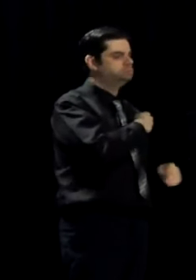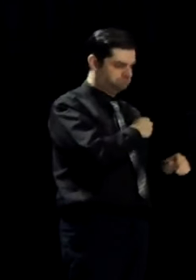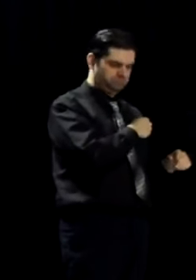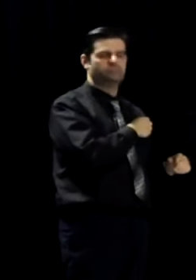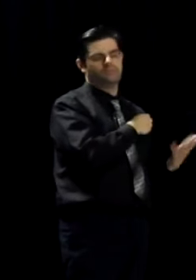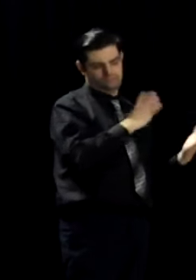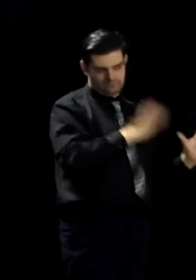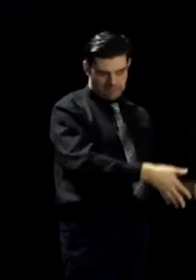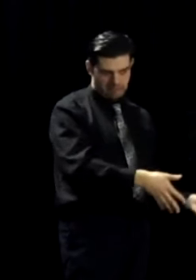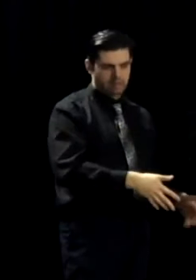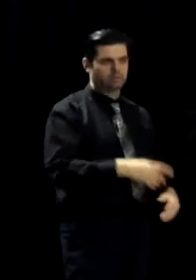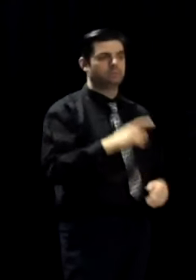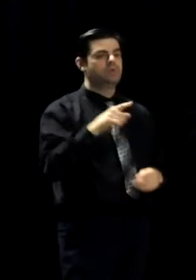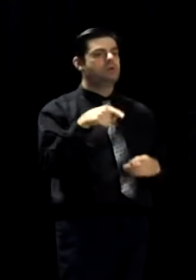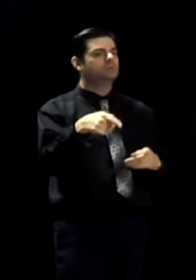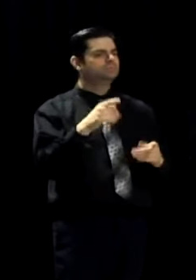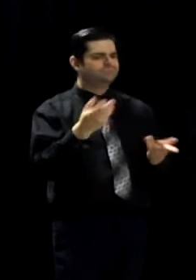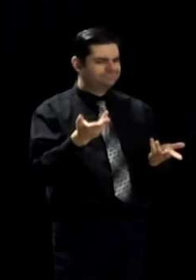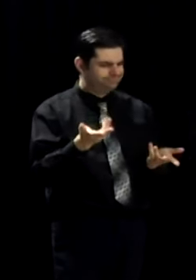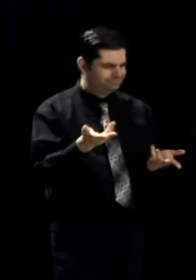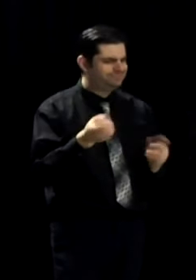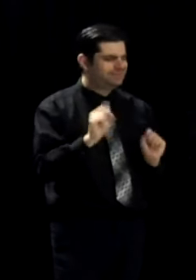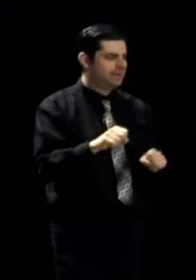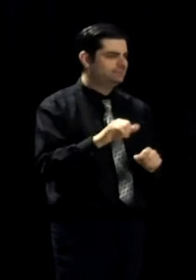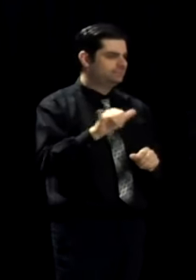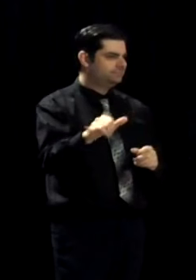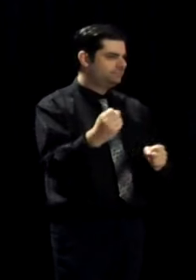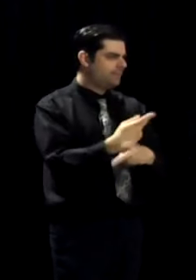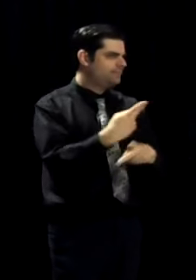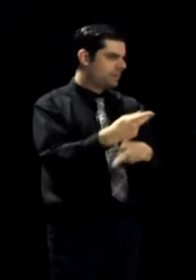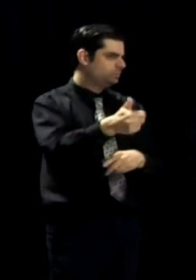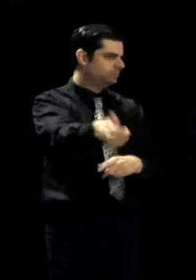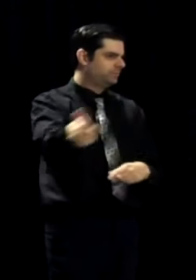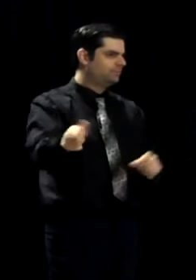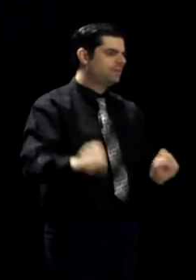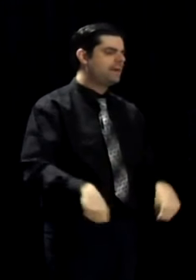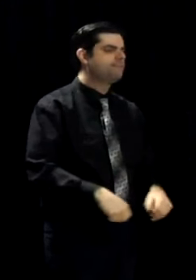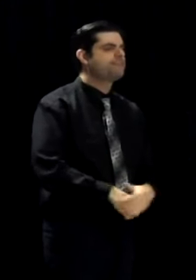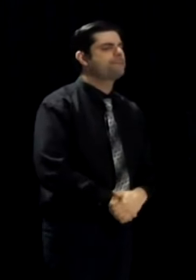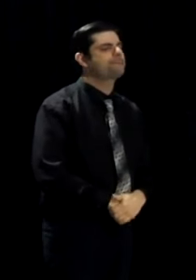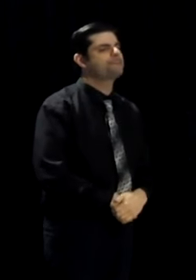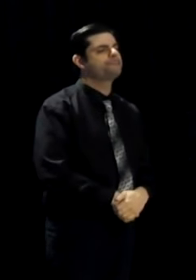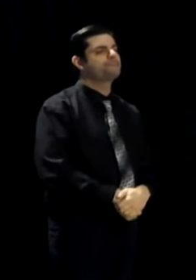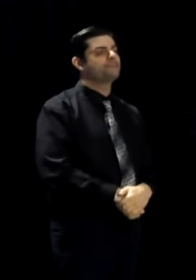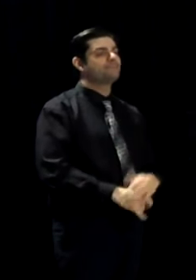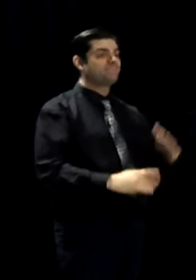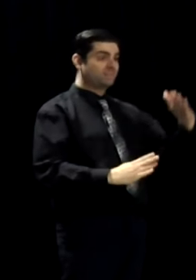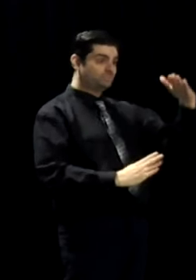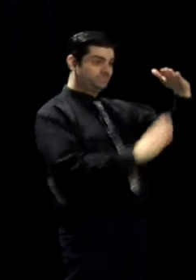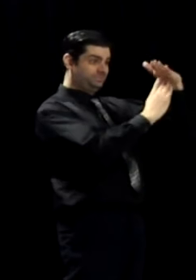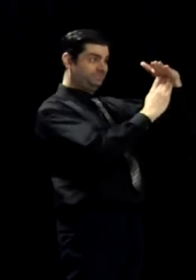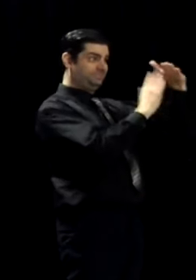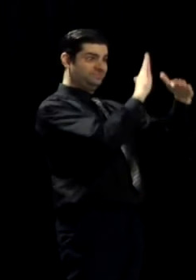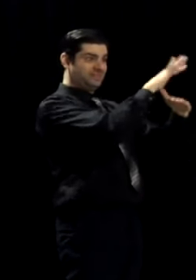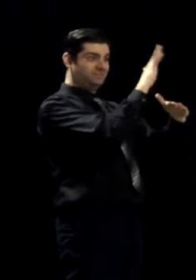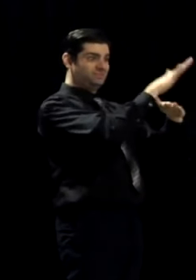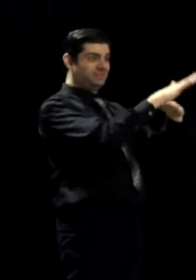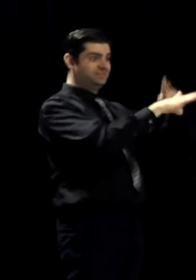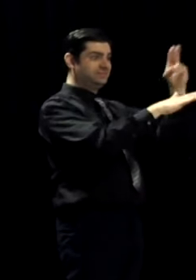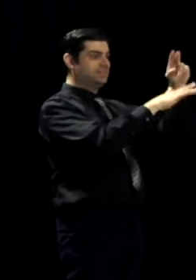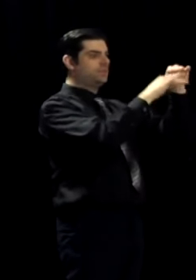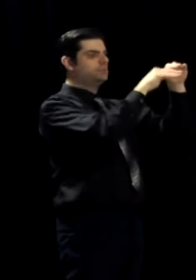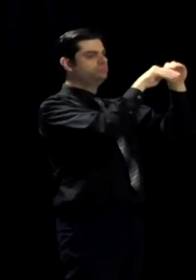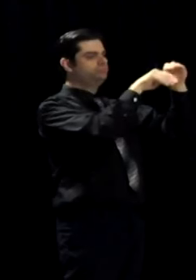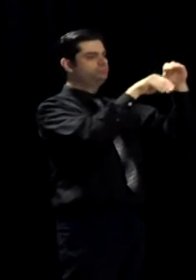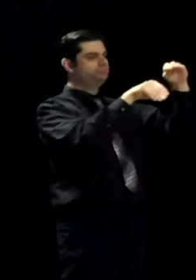reality is you need a 14-day decline from your peak. And we already met that